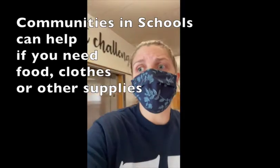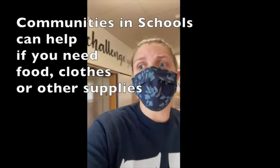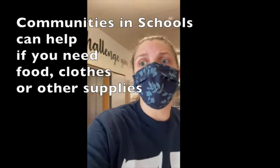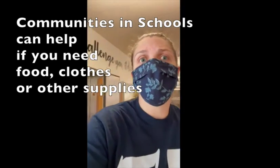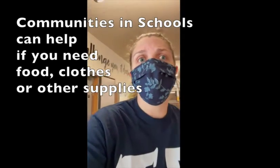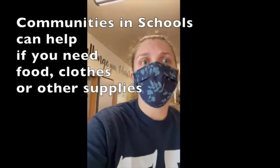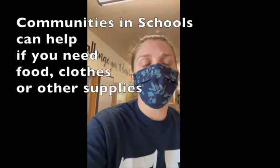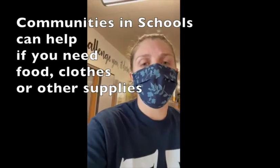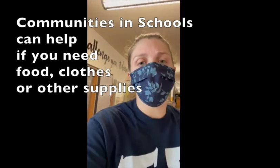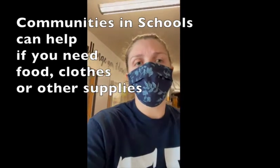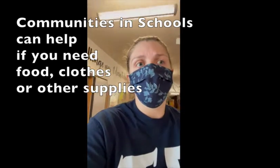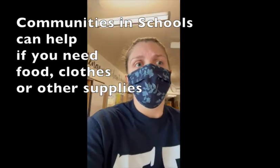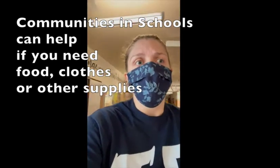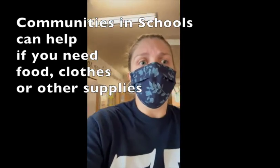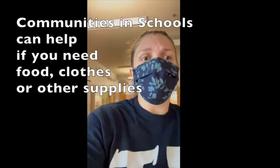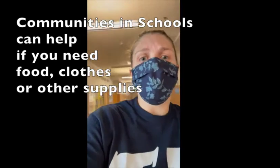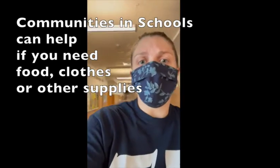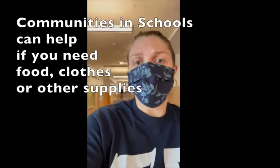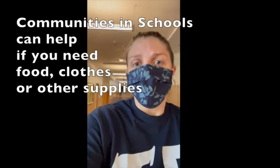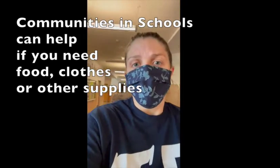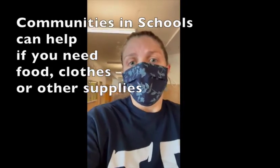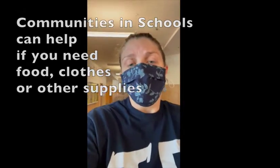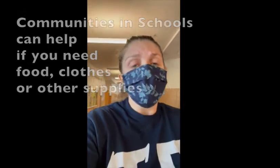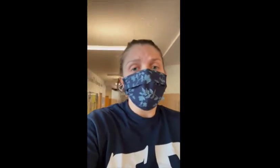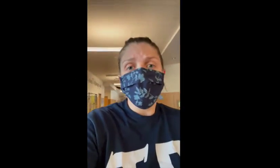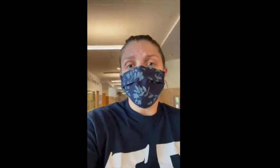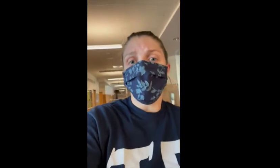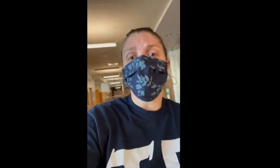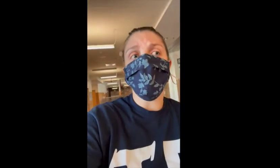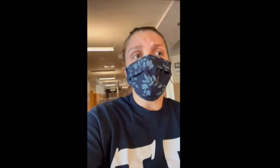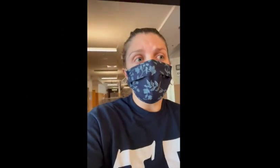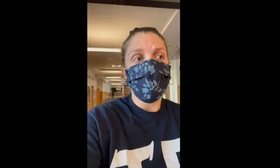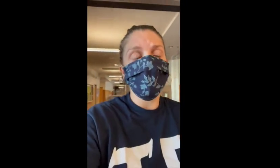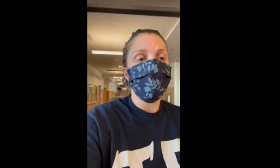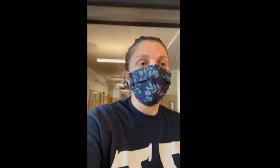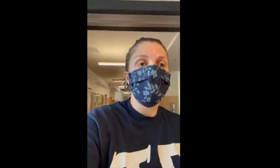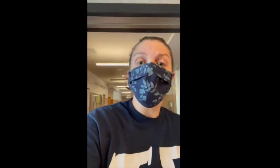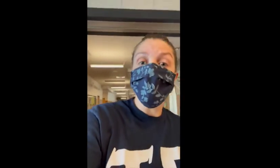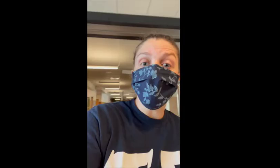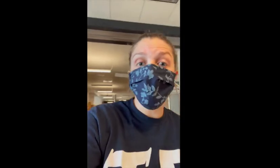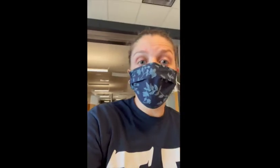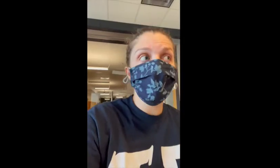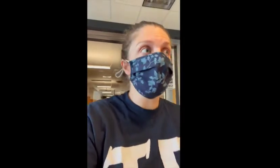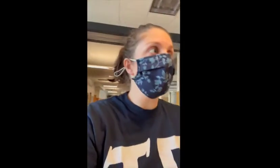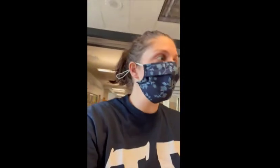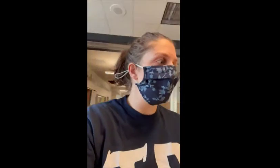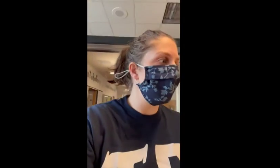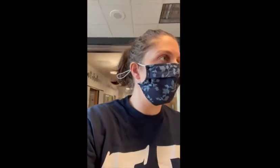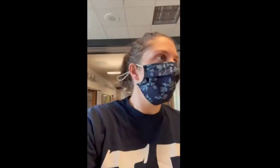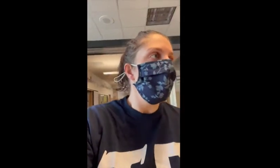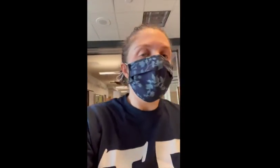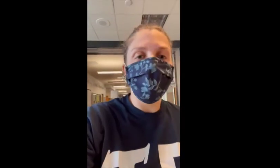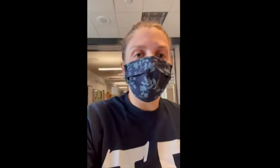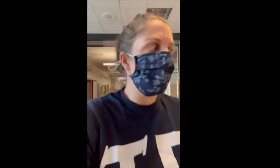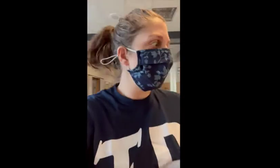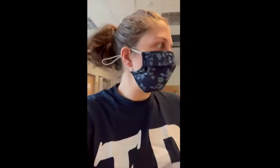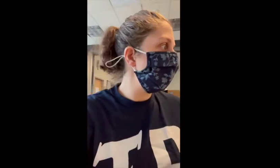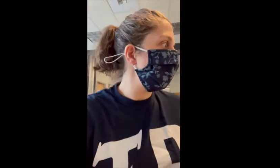anything with food or supplies or whatever, you can talk to communities and schools and they will get it all ready for you.